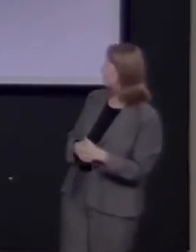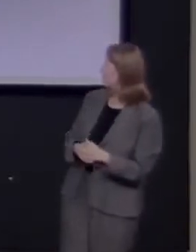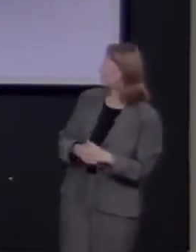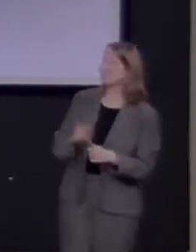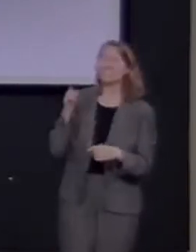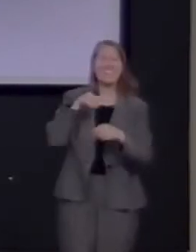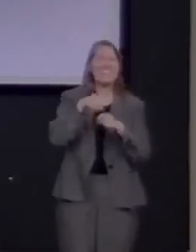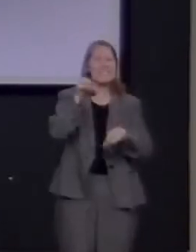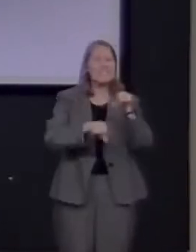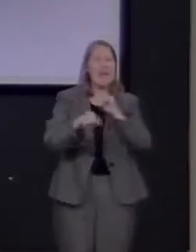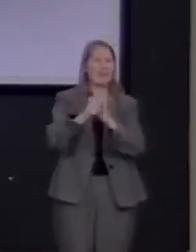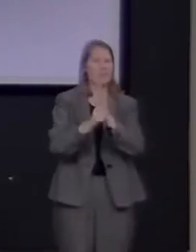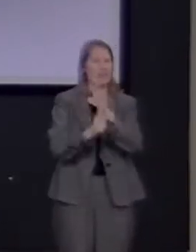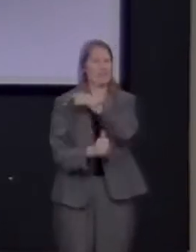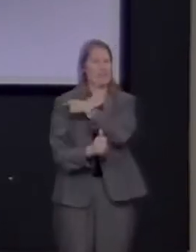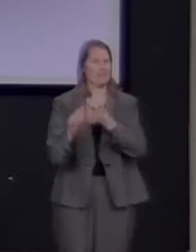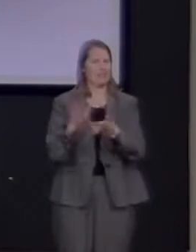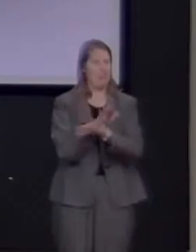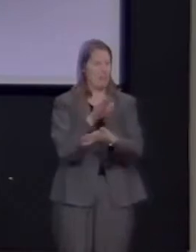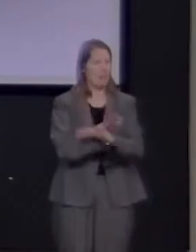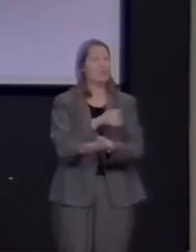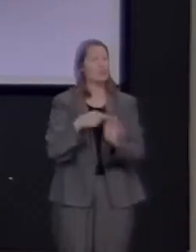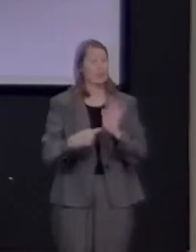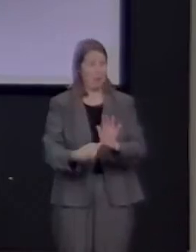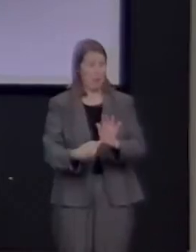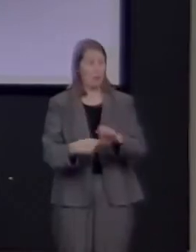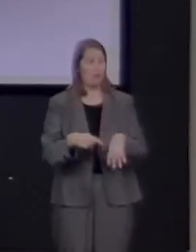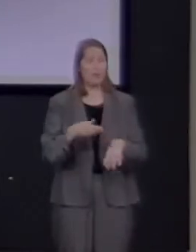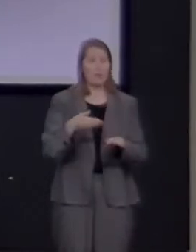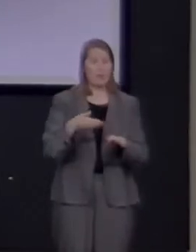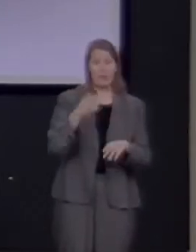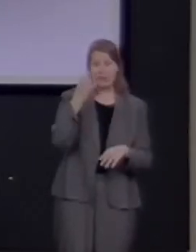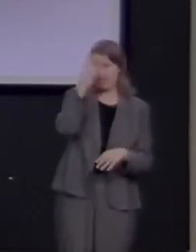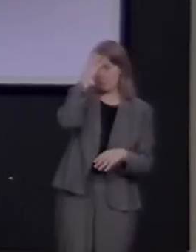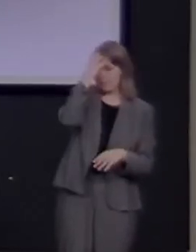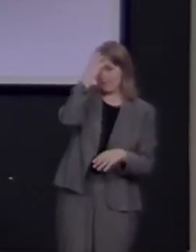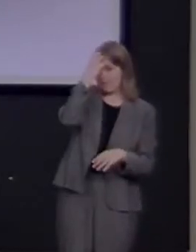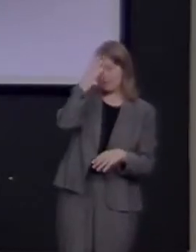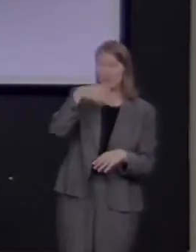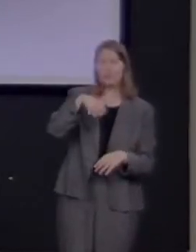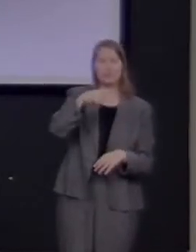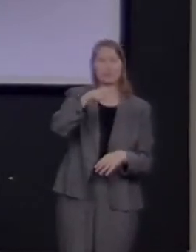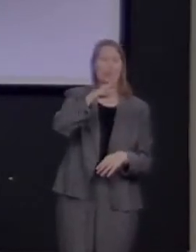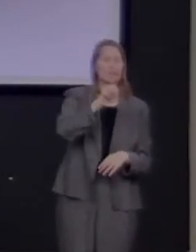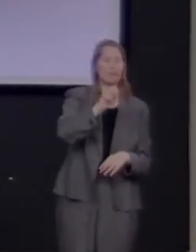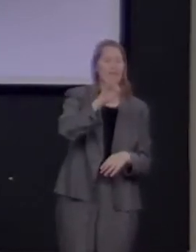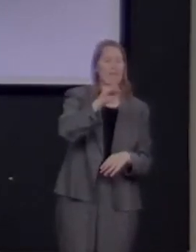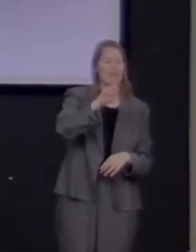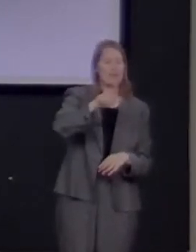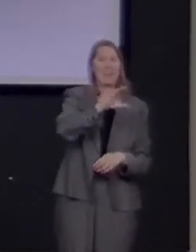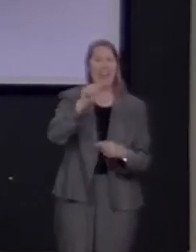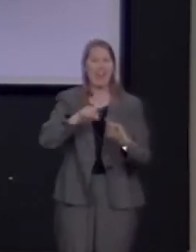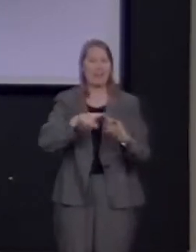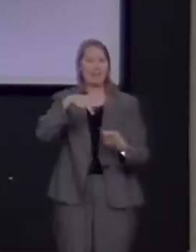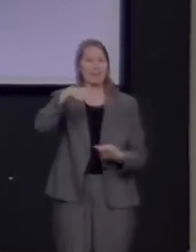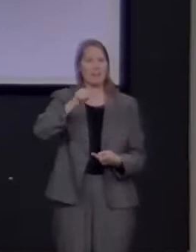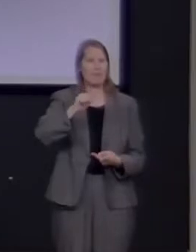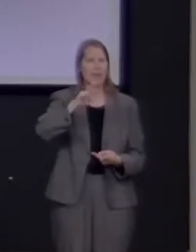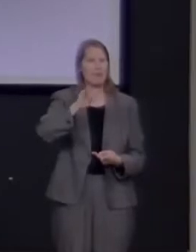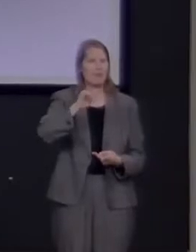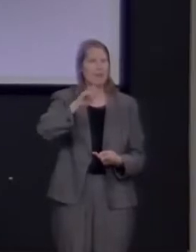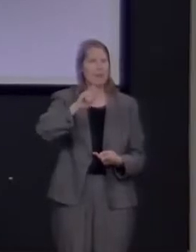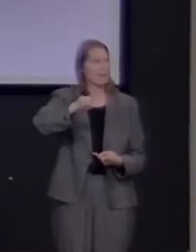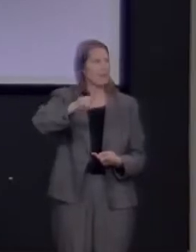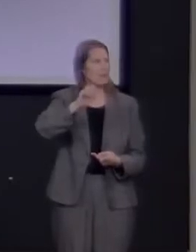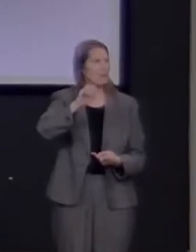Science magazine, were able to show that both in the prefrontal as well as in the parietal cortex, there exist neurons